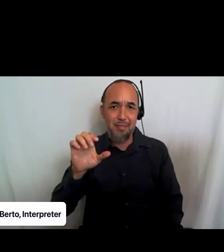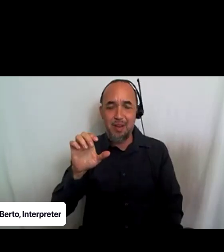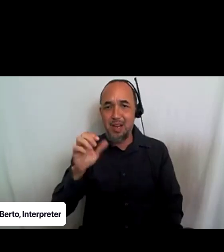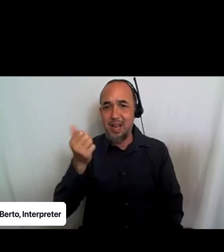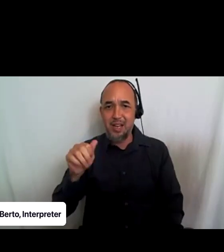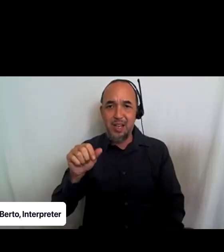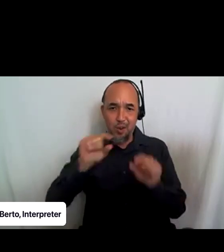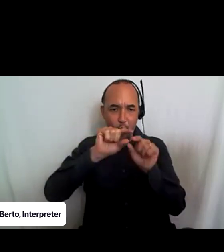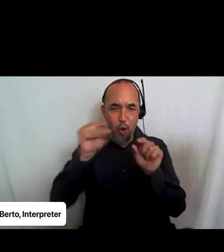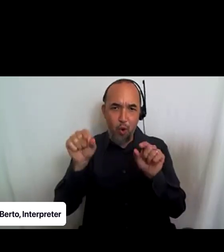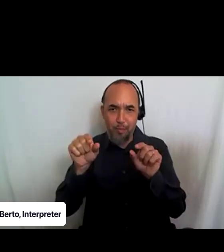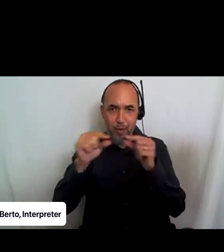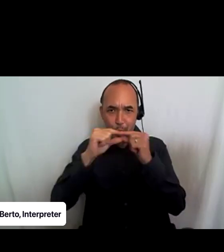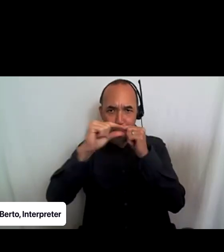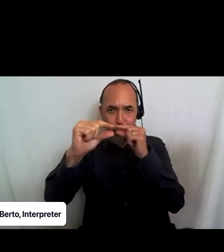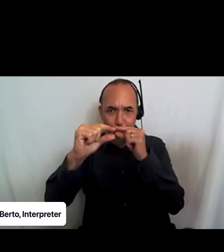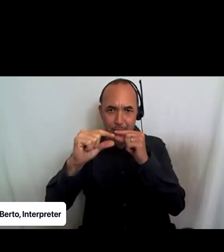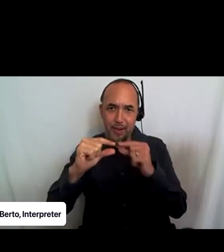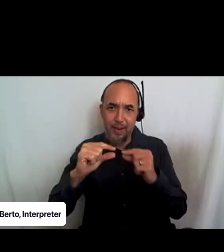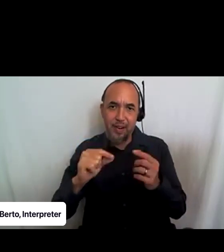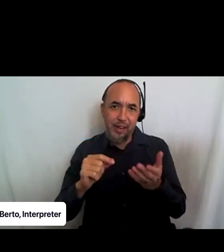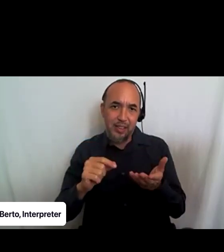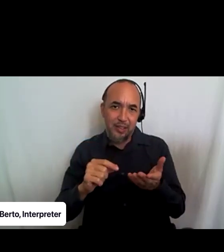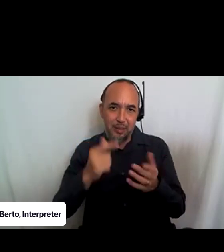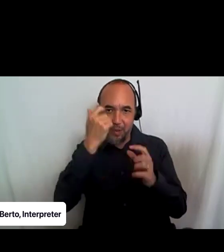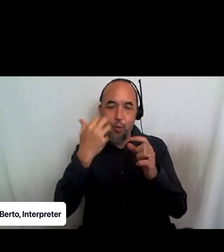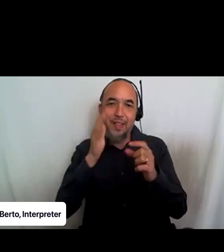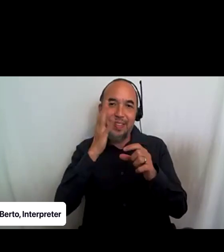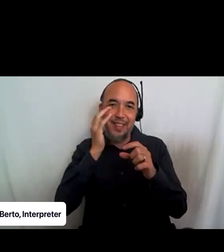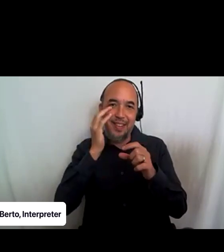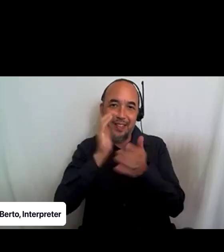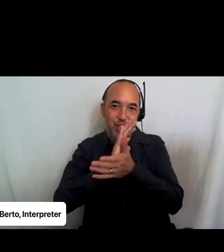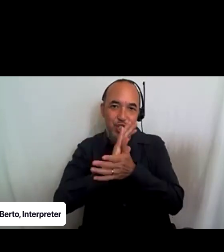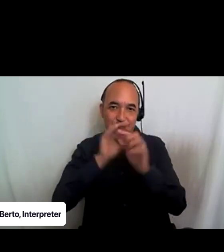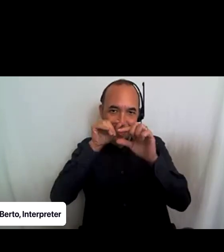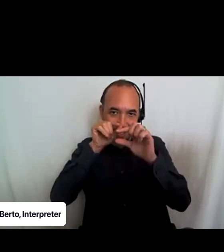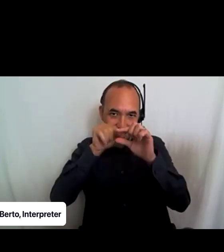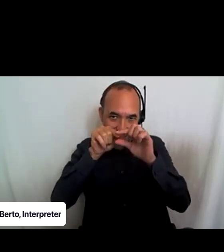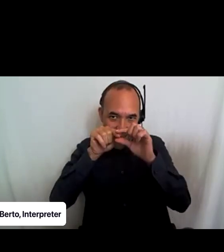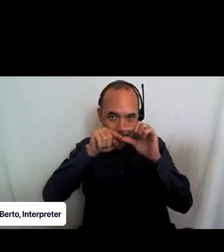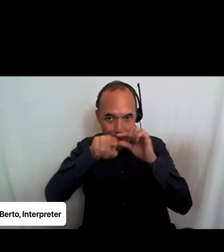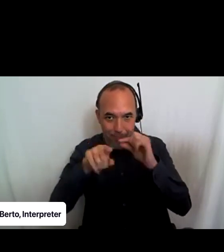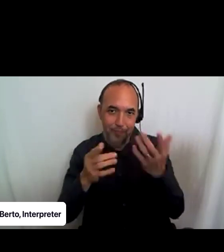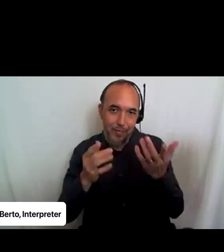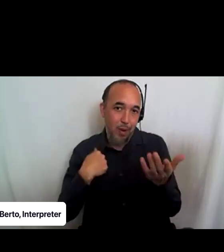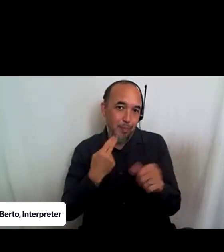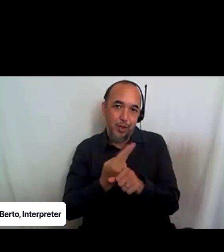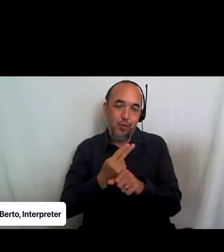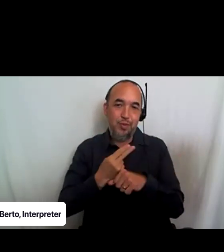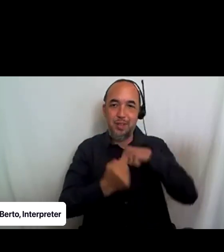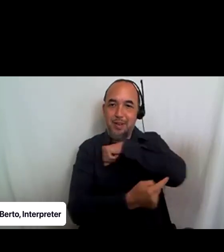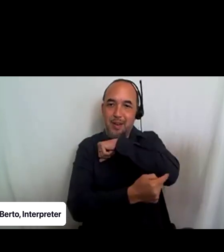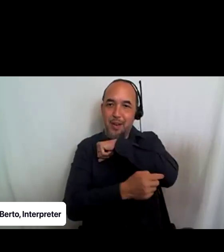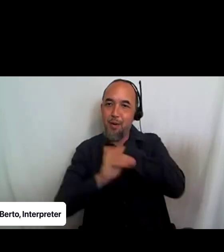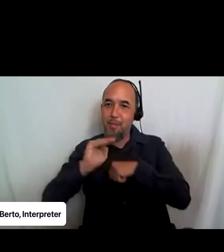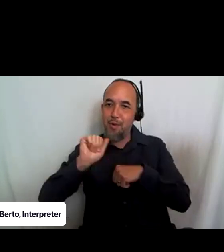because any kind of tubular pasta will get the cheese in there and it'll be nice and delicious. But this is a mac and cheese recipe, so I'm just using elbow macaroni.